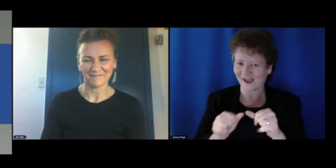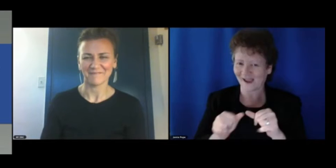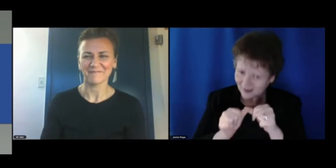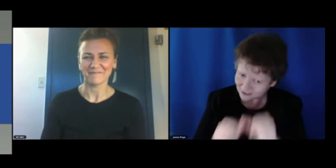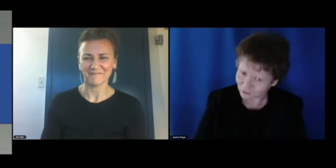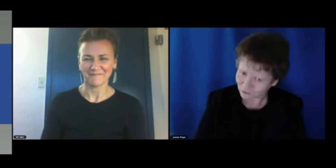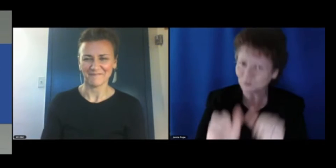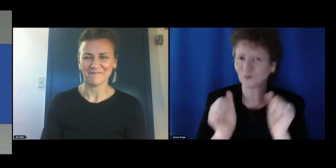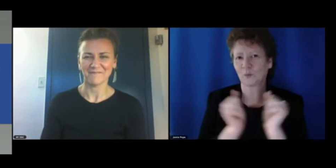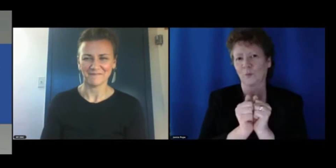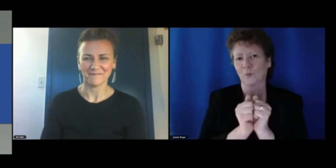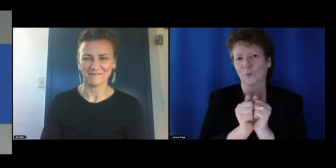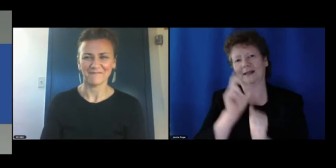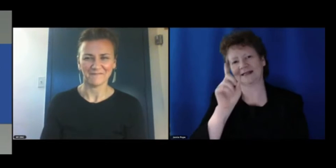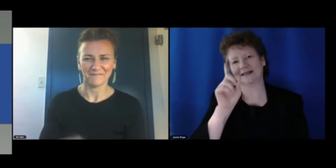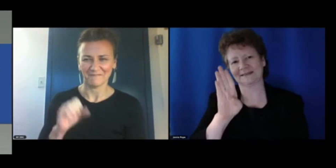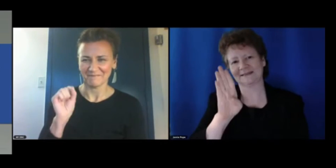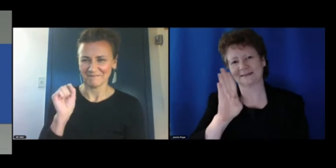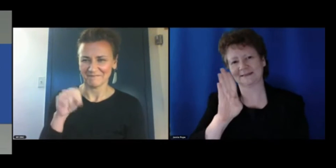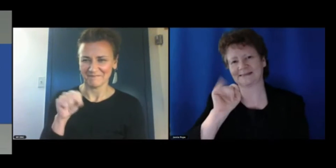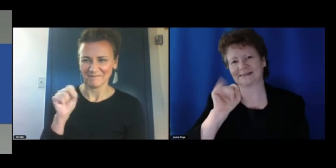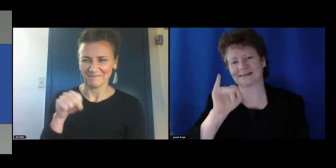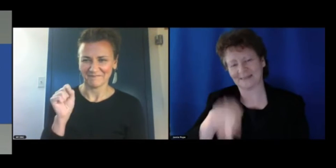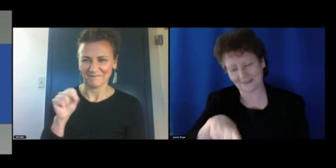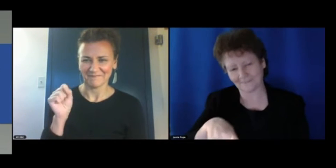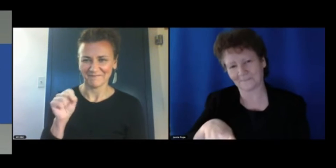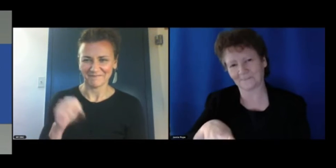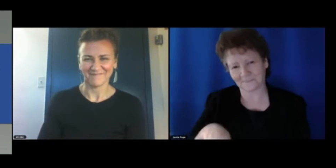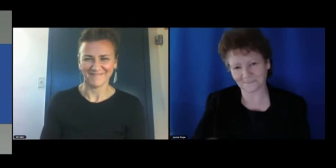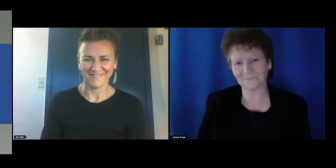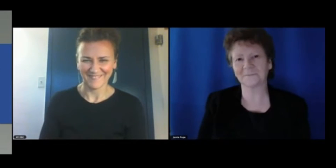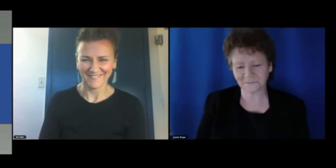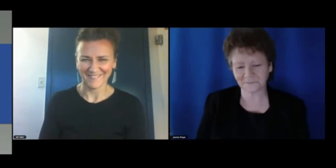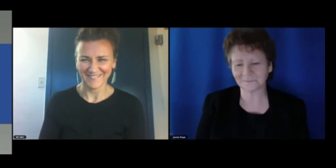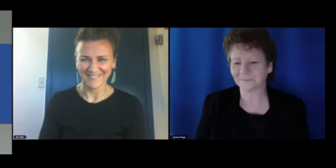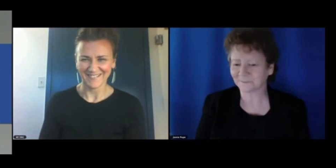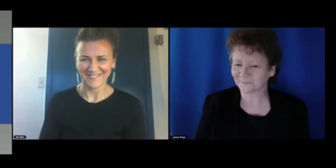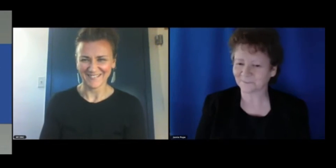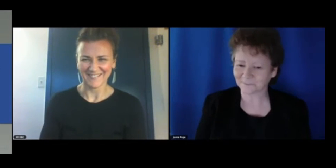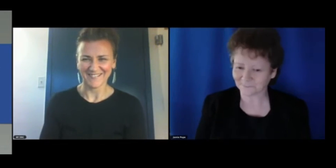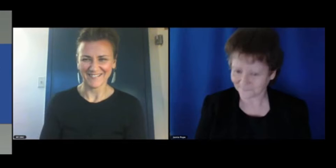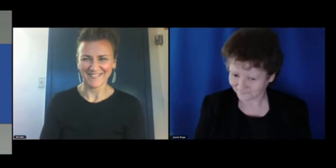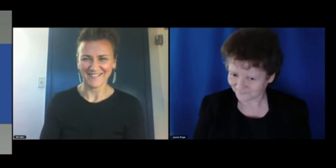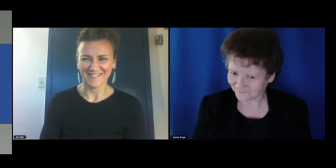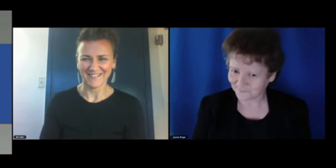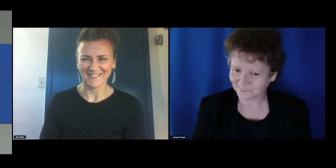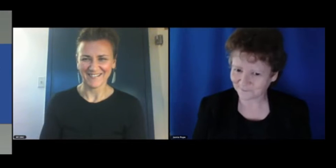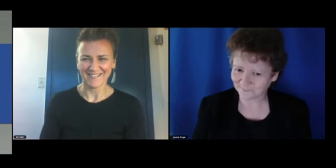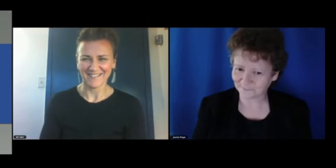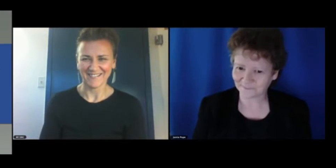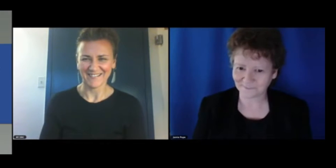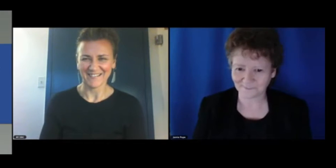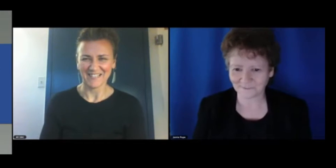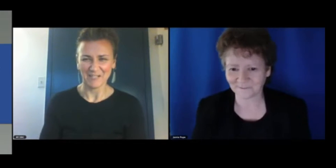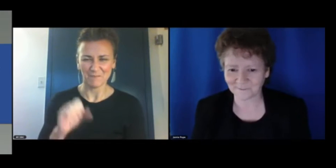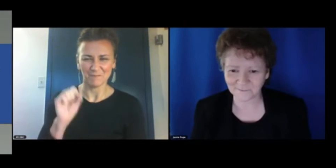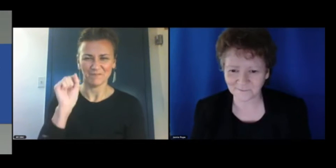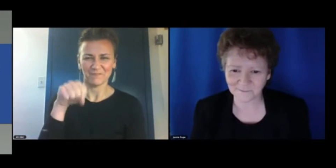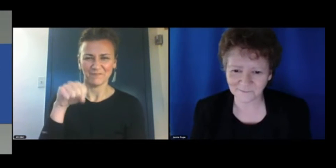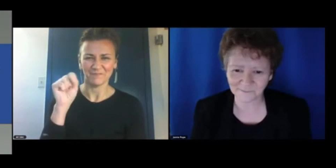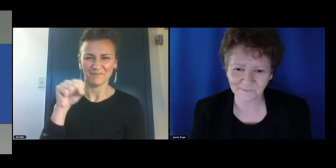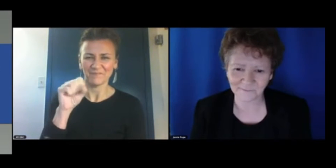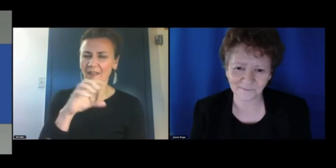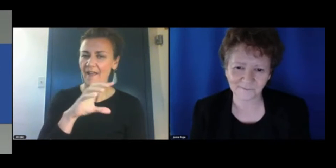jokes. And we're going to keep that going with Deafblind Tips. And Susan says,